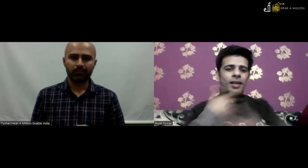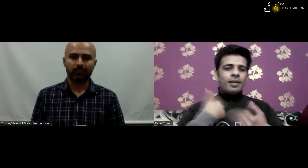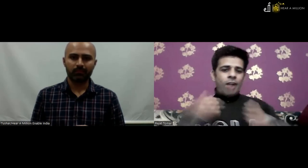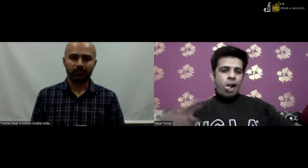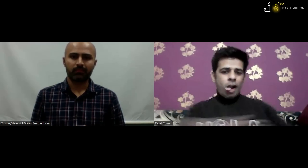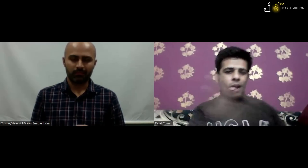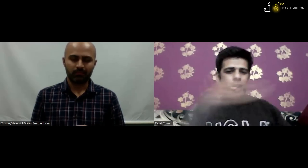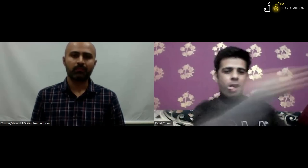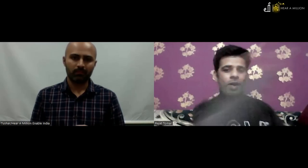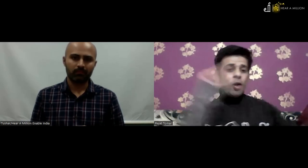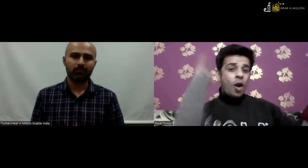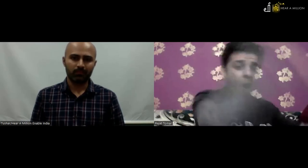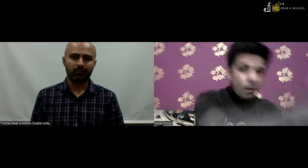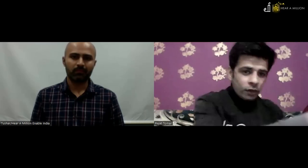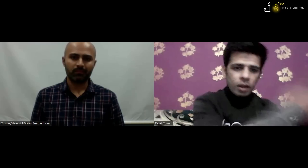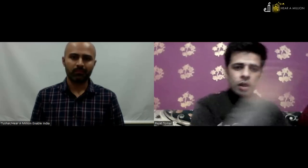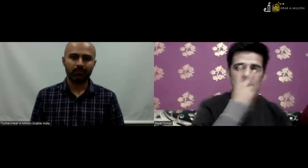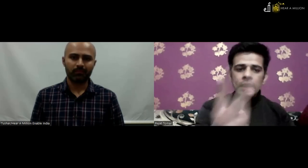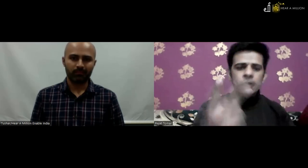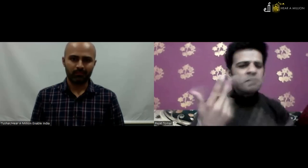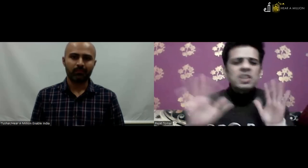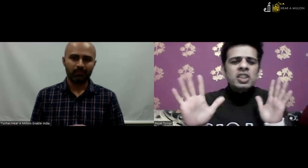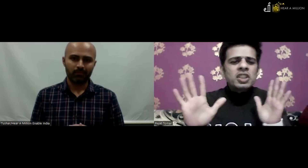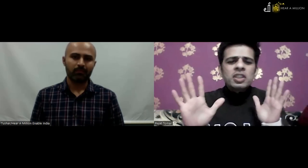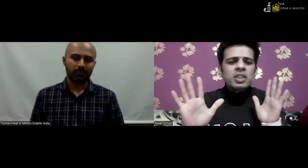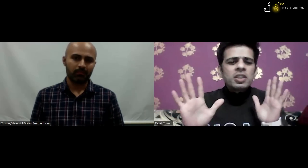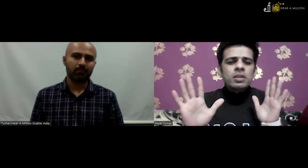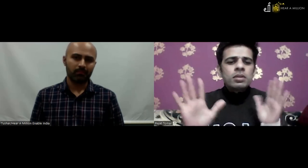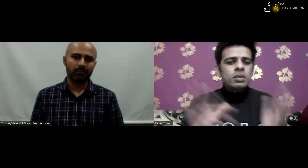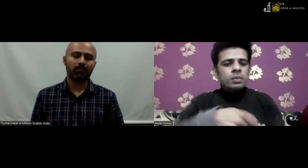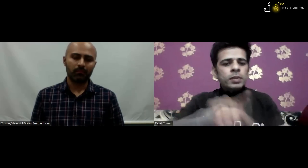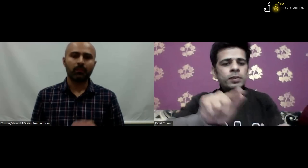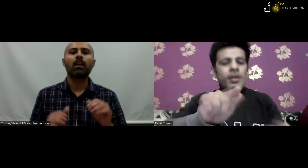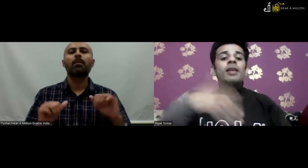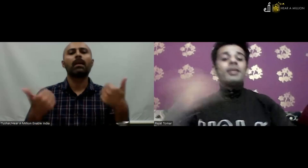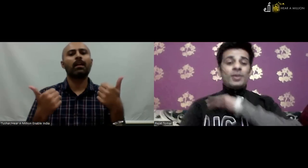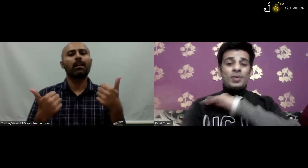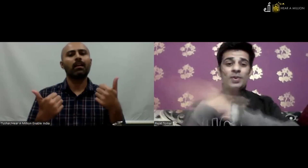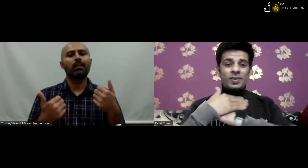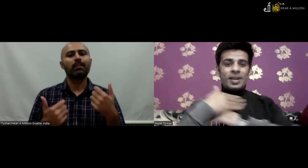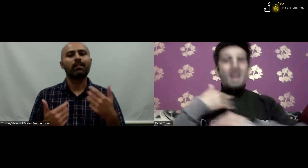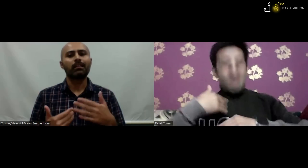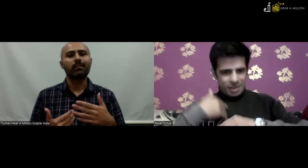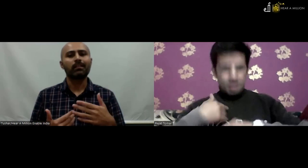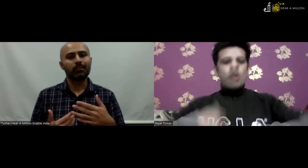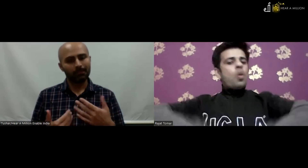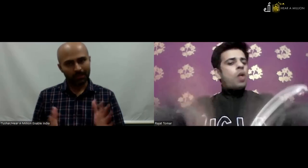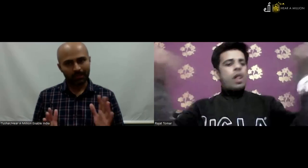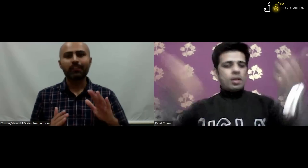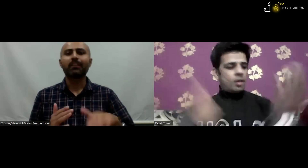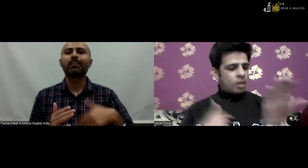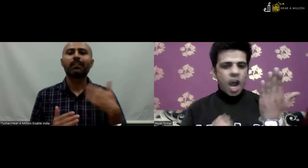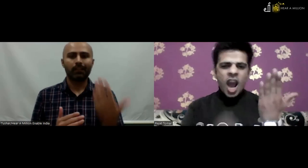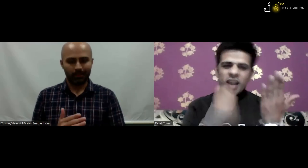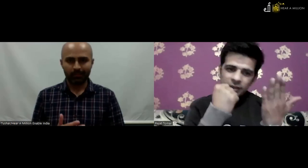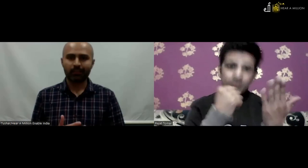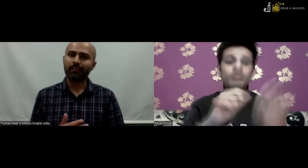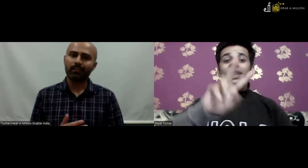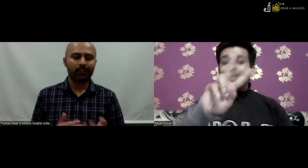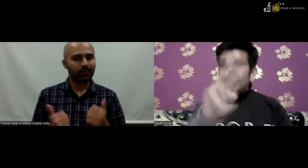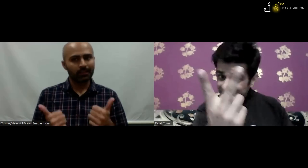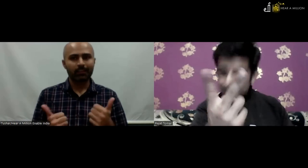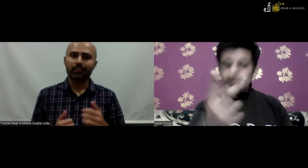have to bring our own car, and then I showed them how to drive a car, and that's how I got